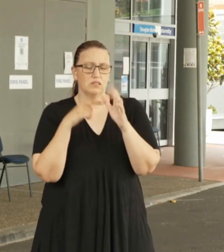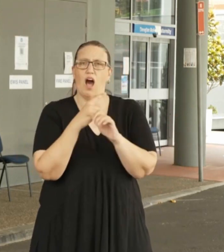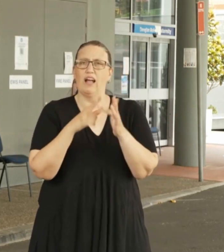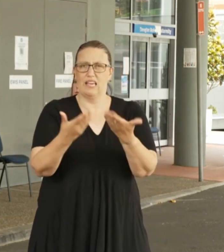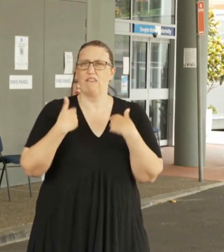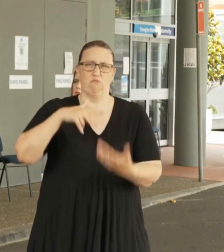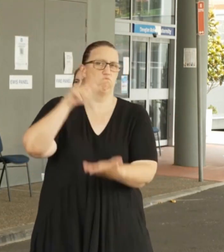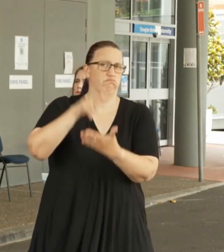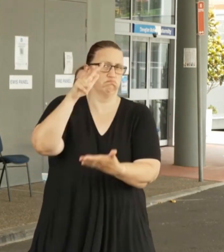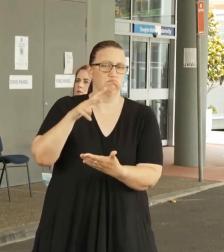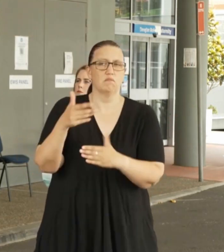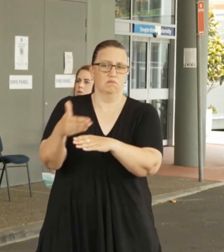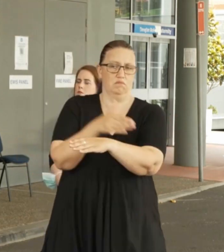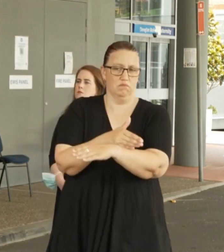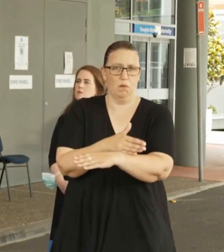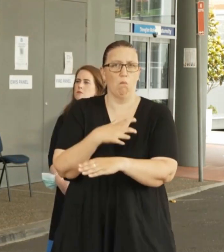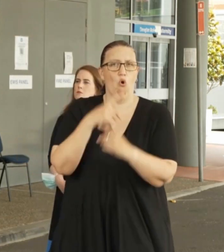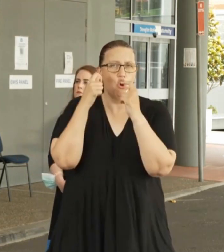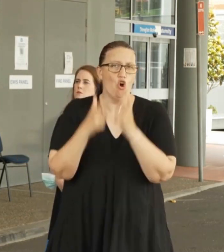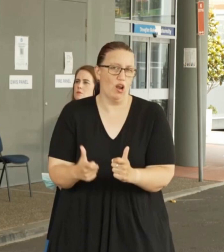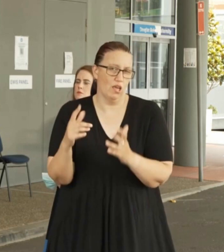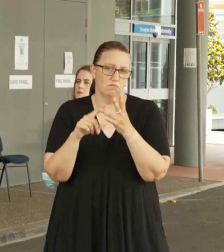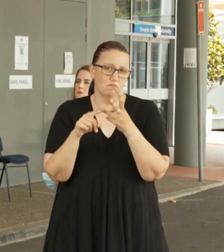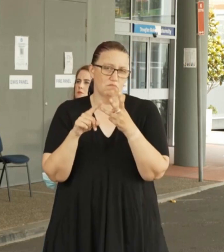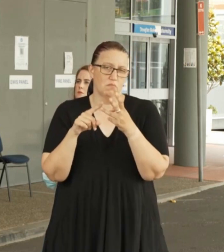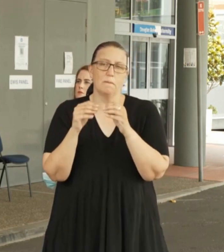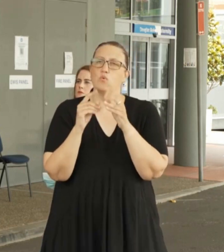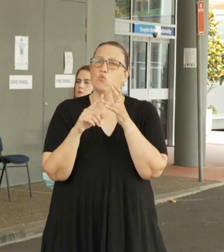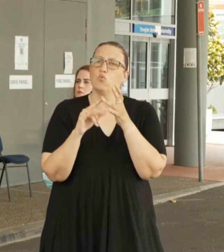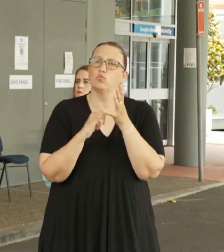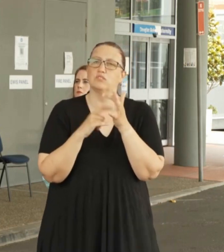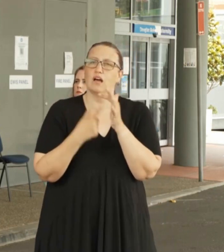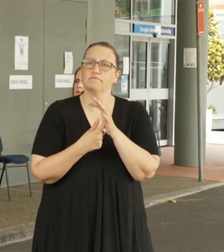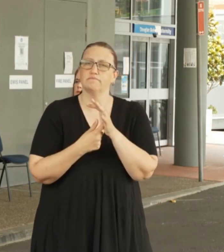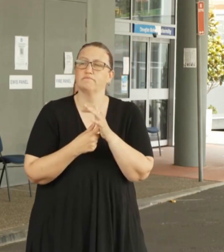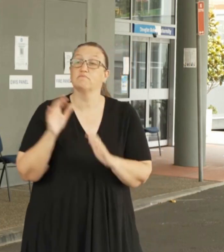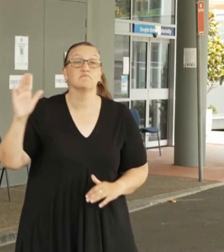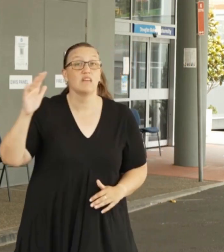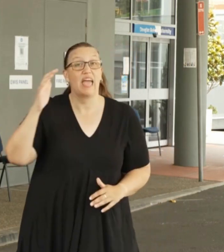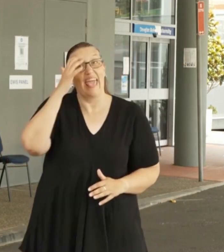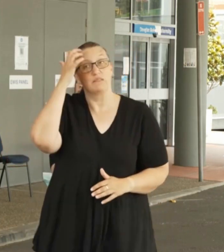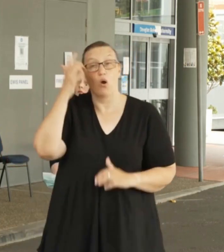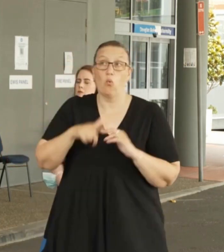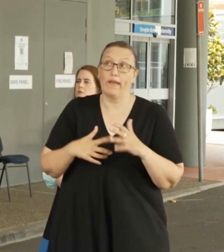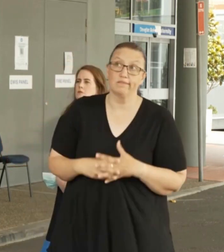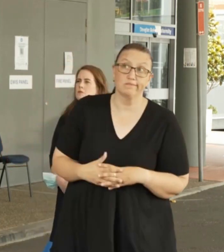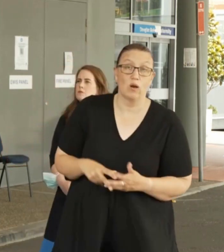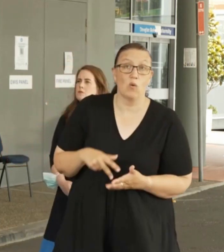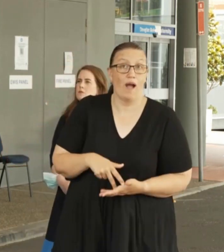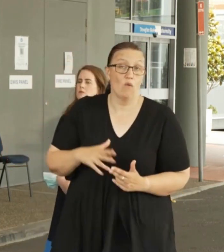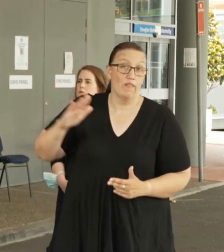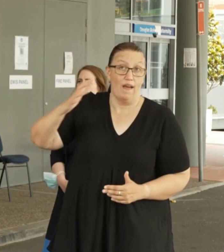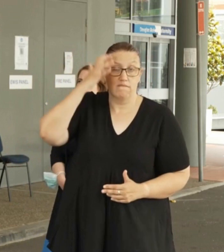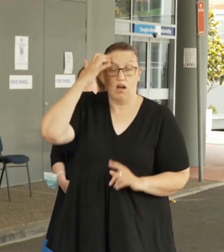further. But they are the experts and we're waiting for their advice. We've waited many times for their advice on a range of issues, and